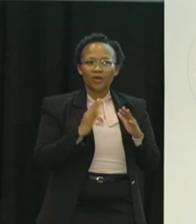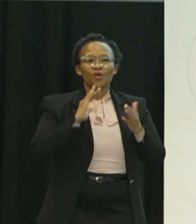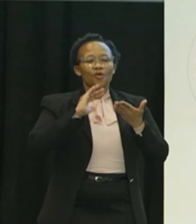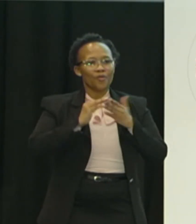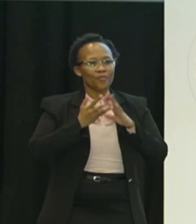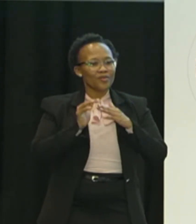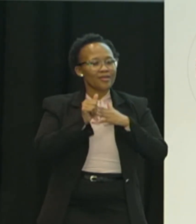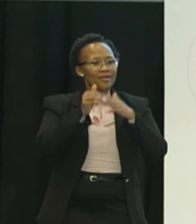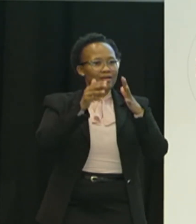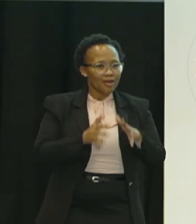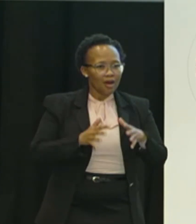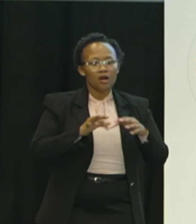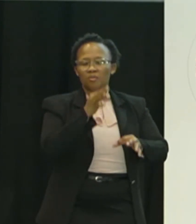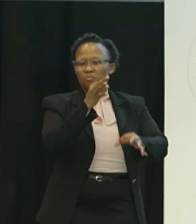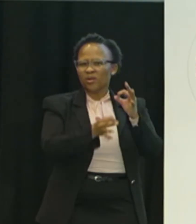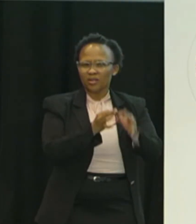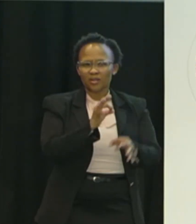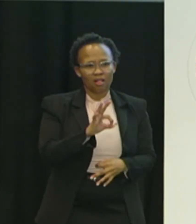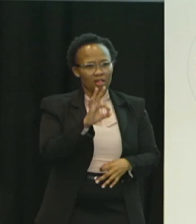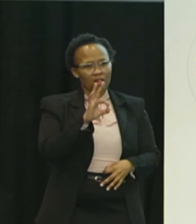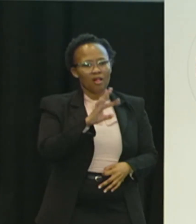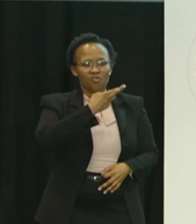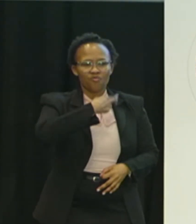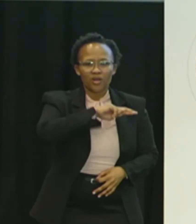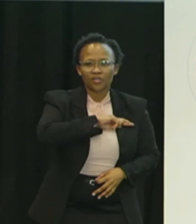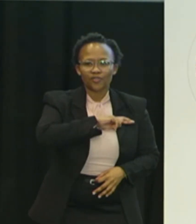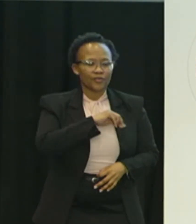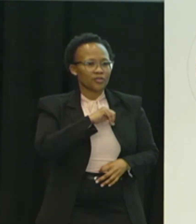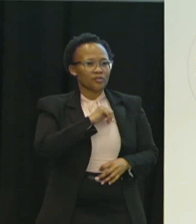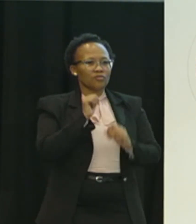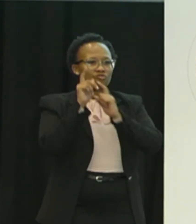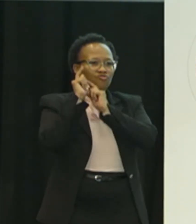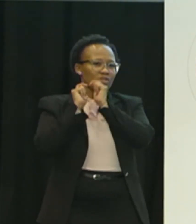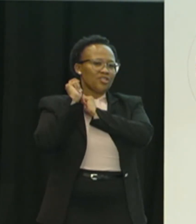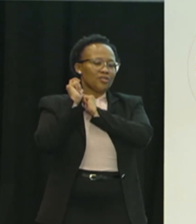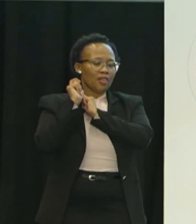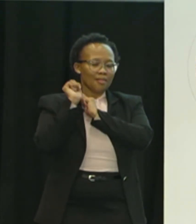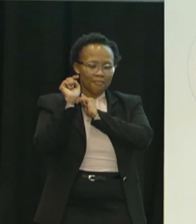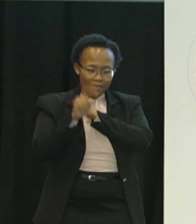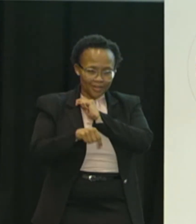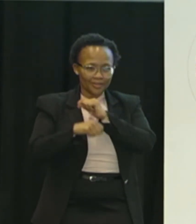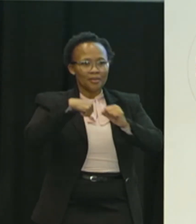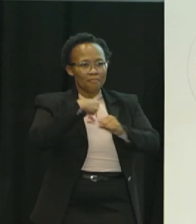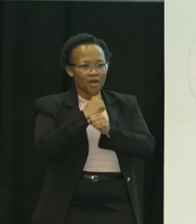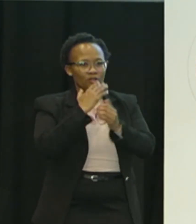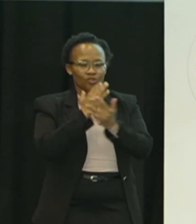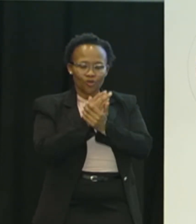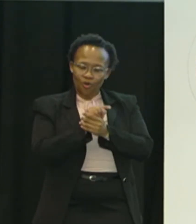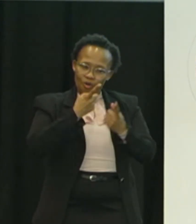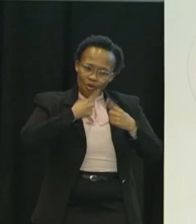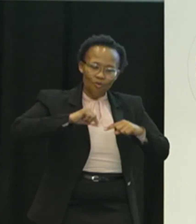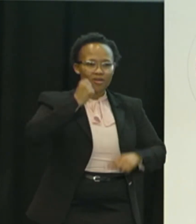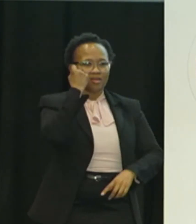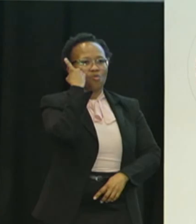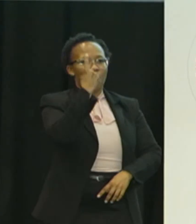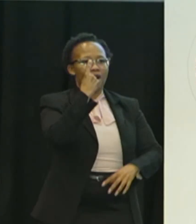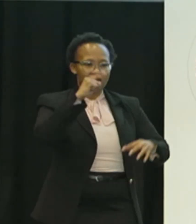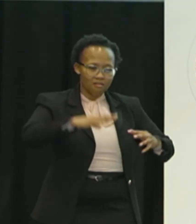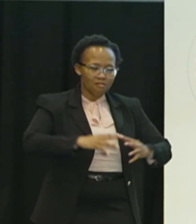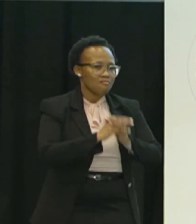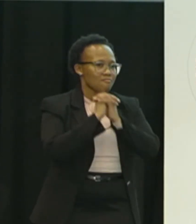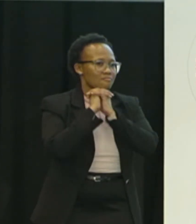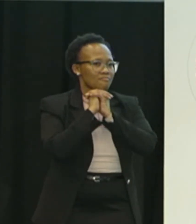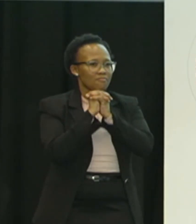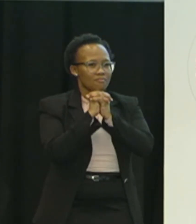political, religious, or even traditional, is such that we are all speaking in one voice. We are not taking them